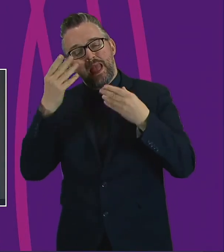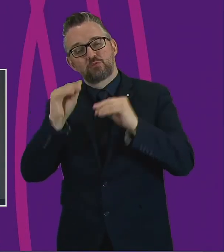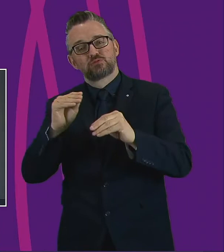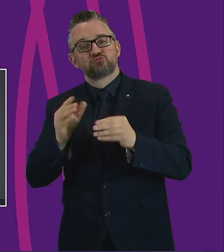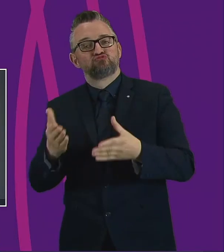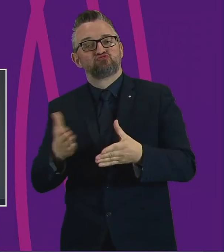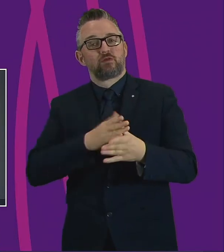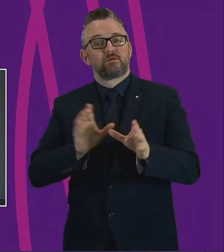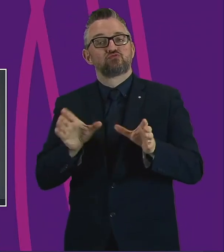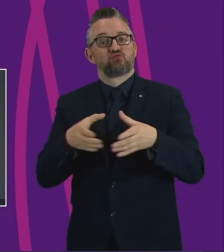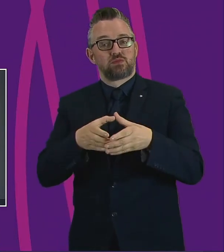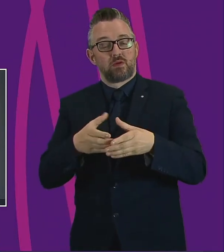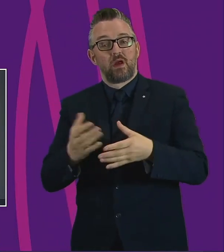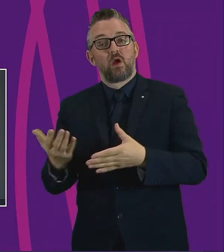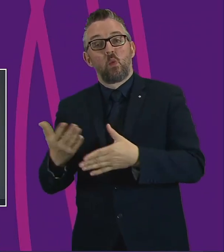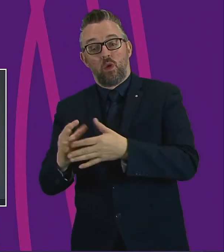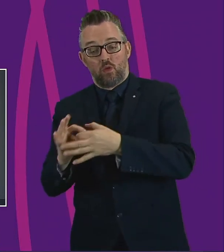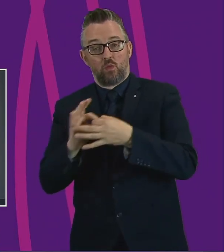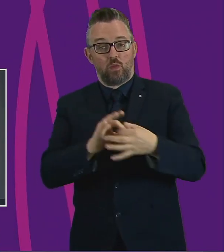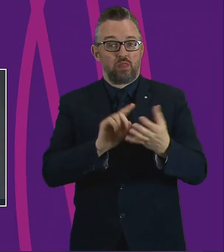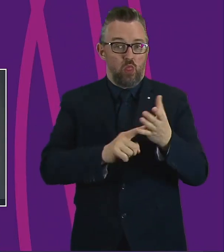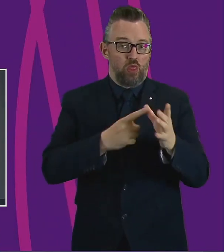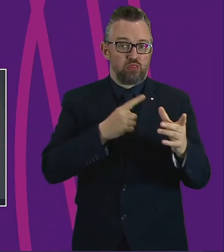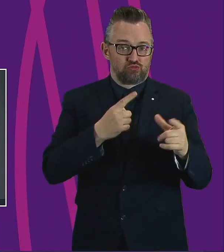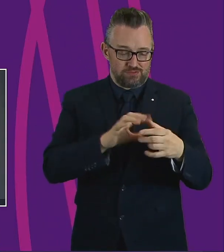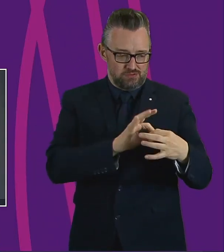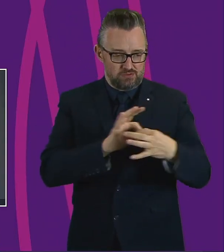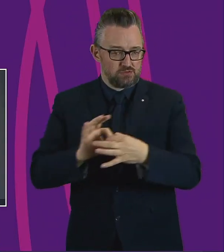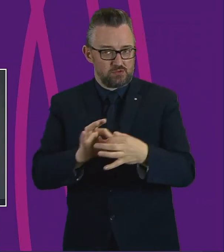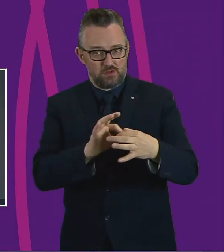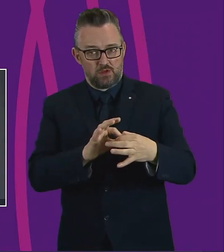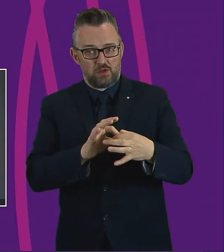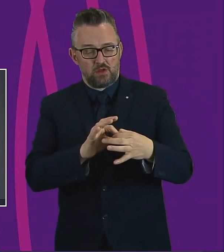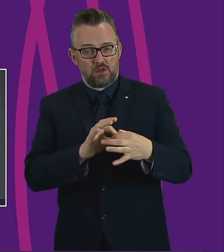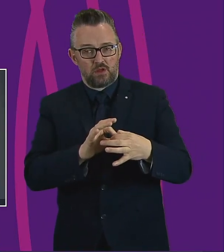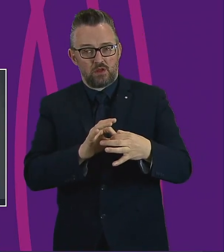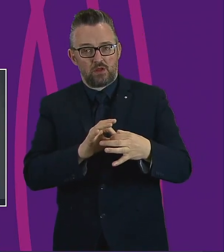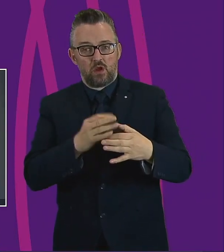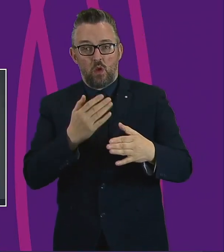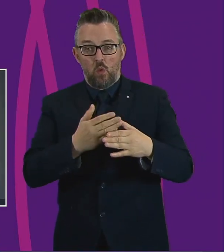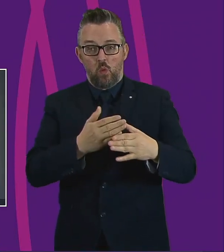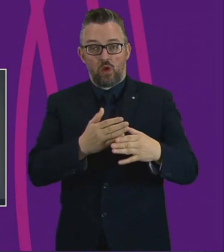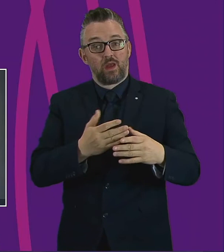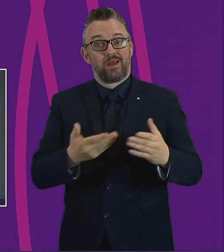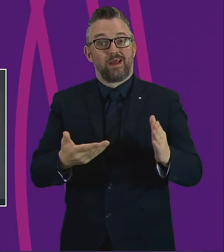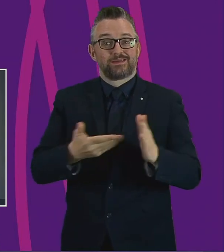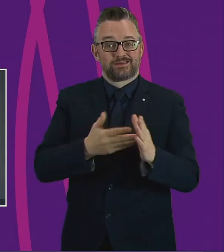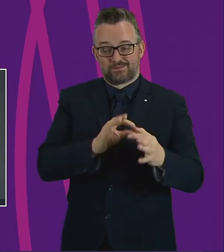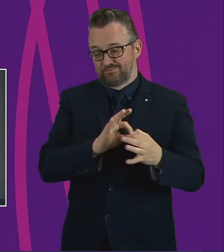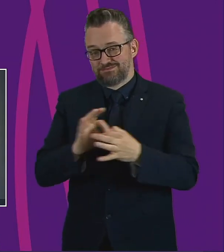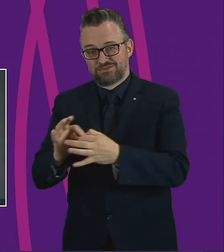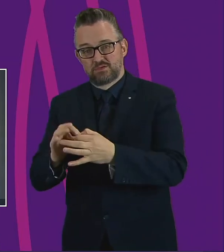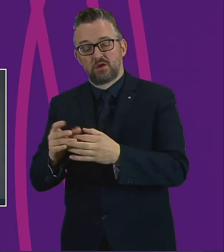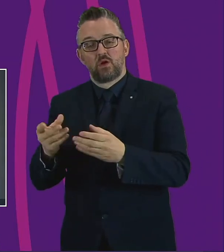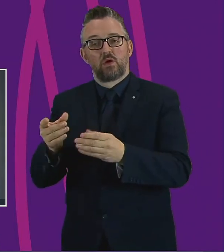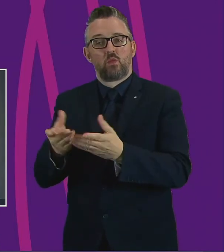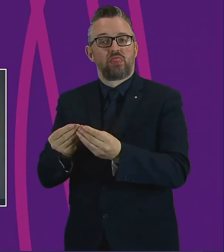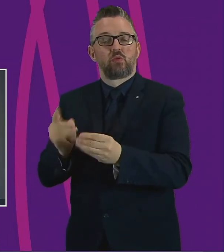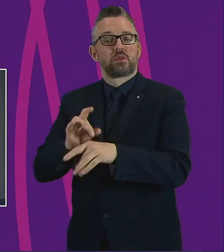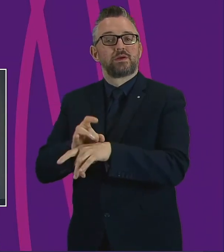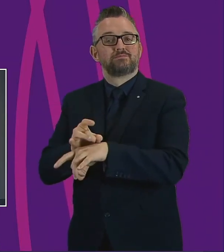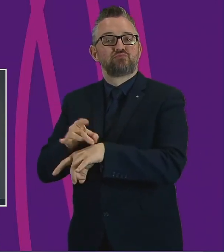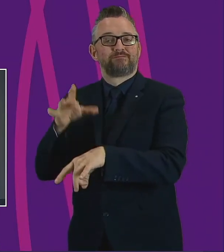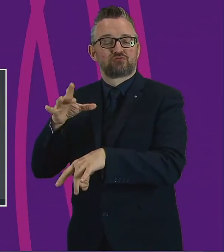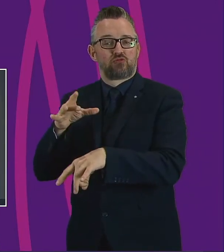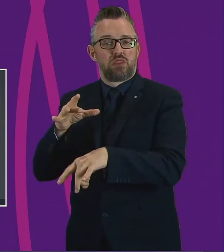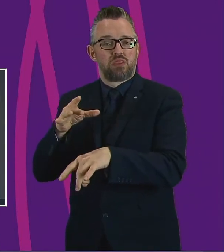our local authority partners in joint leadership of that work, working closely with the professional associations, the teaching